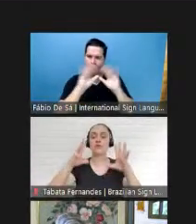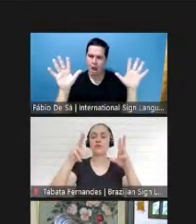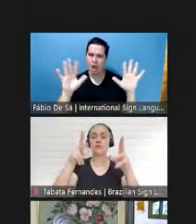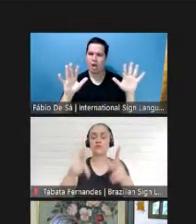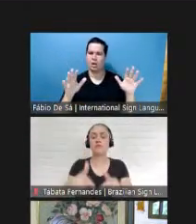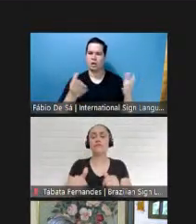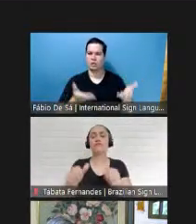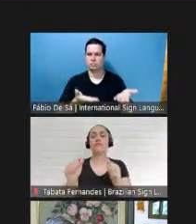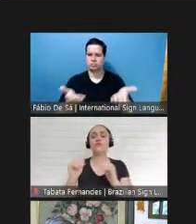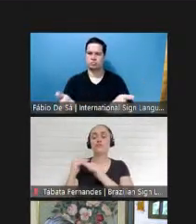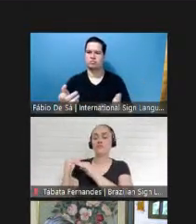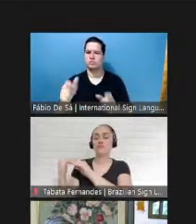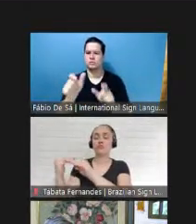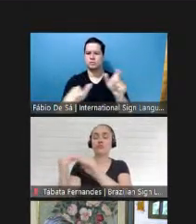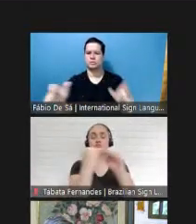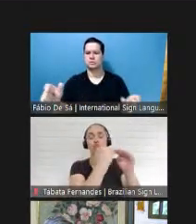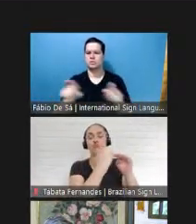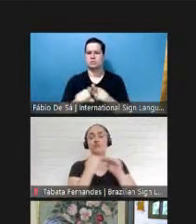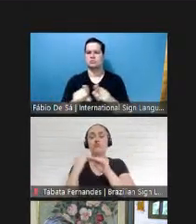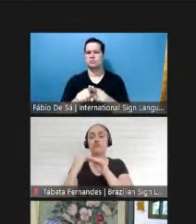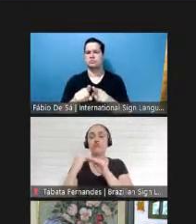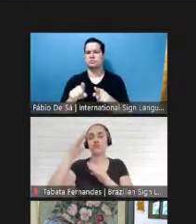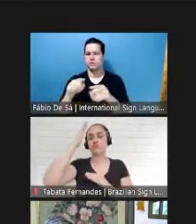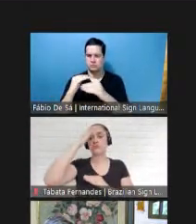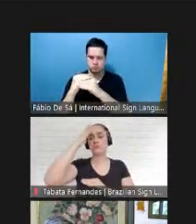page. And third,